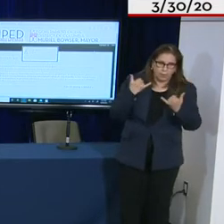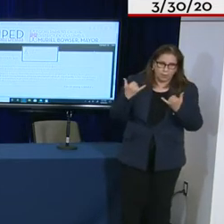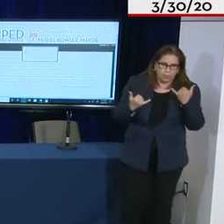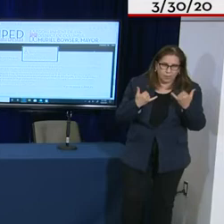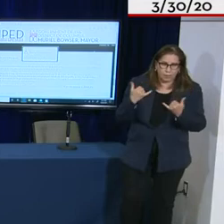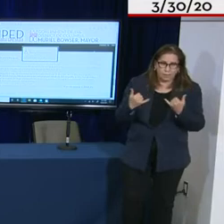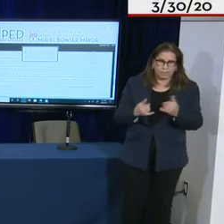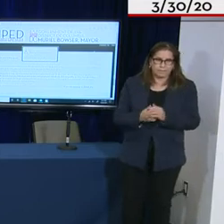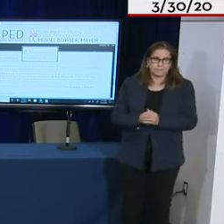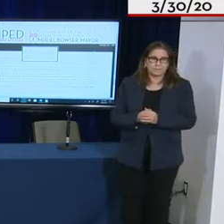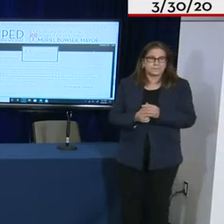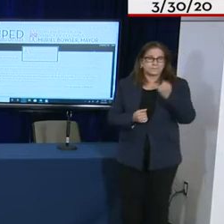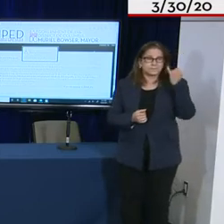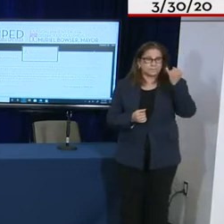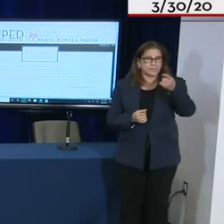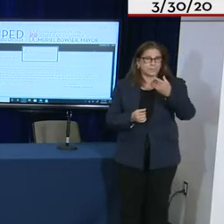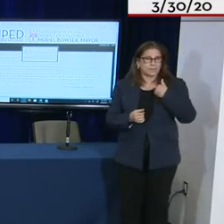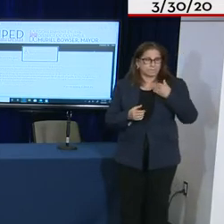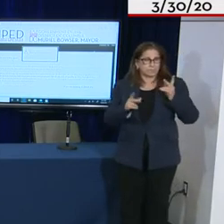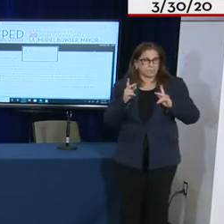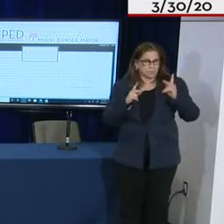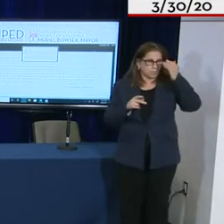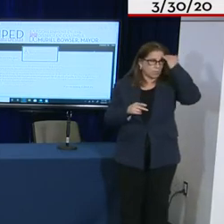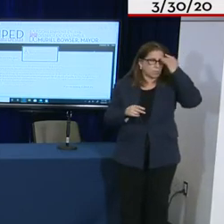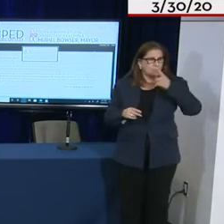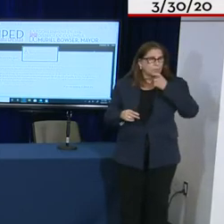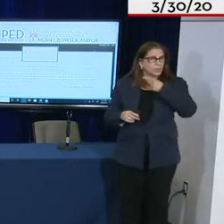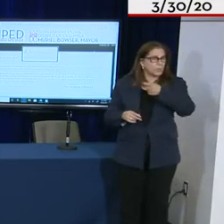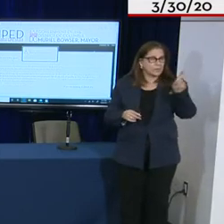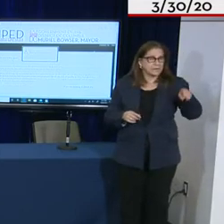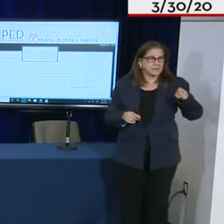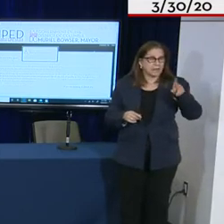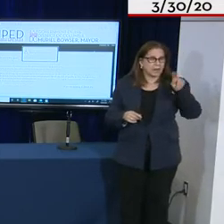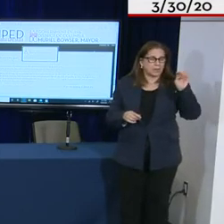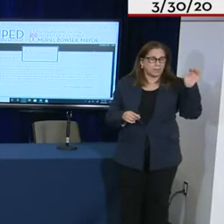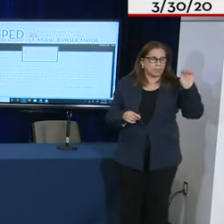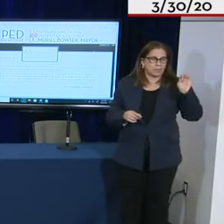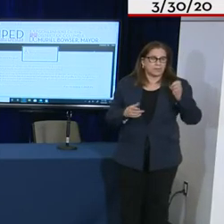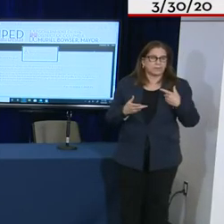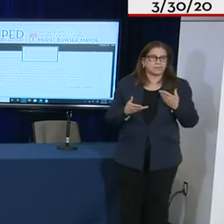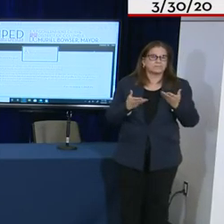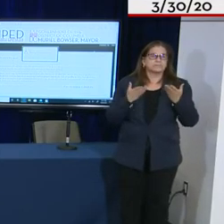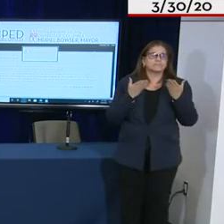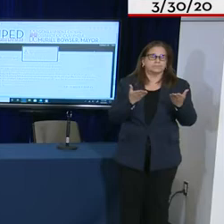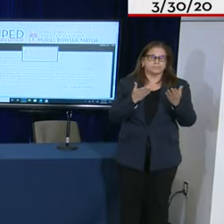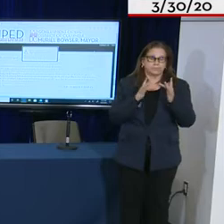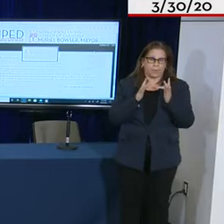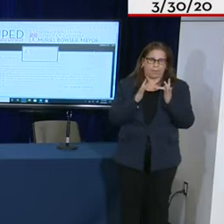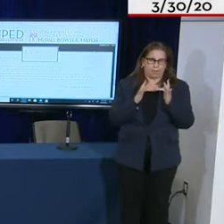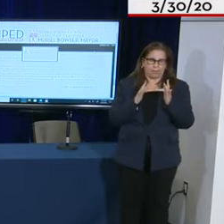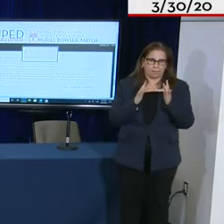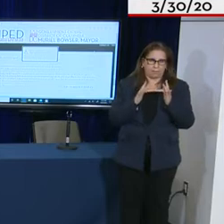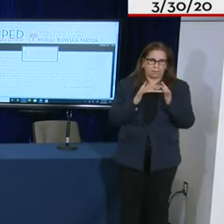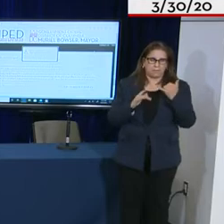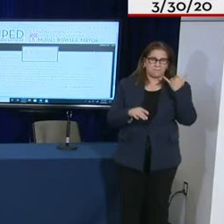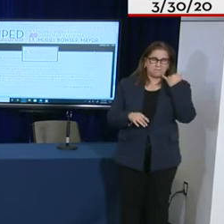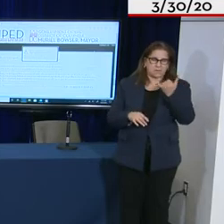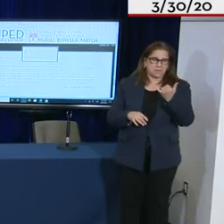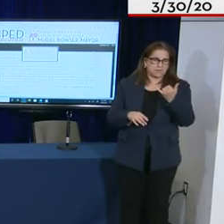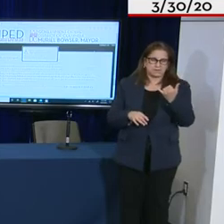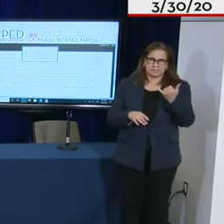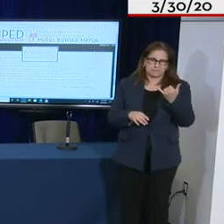trying to apply for unemployment, I recommend that they go online to